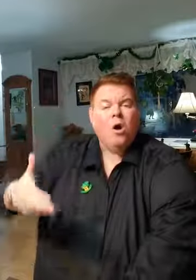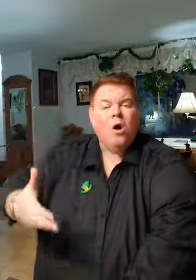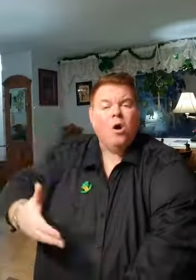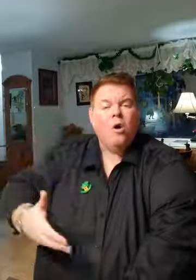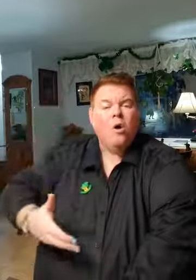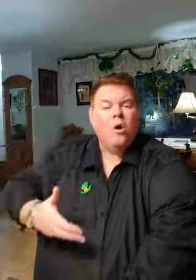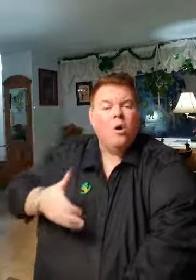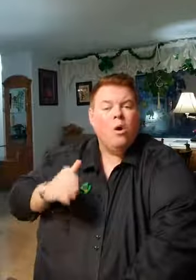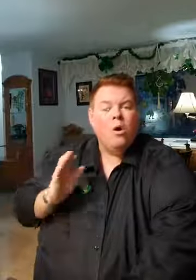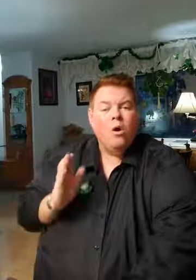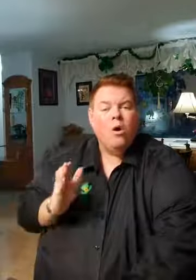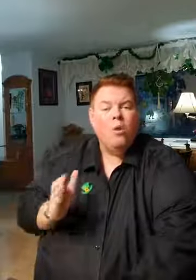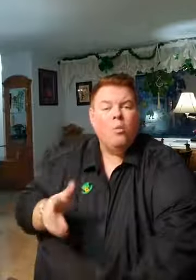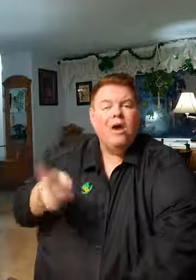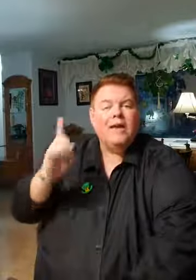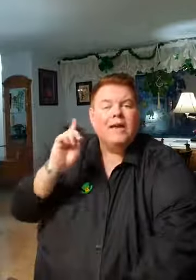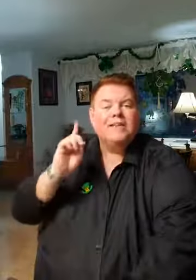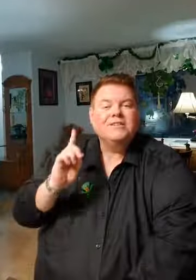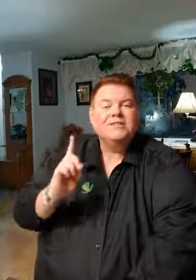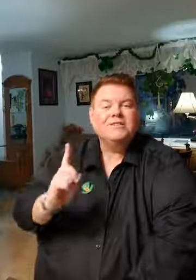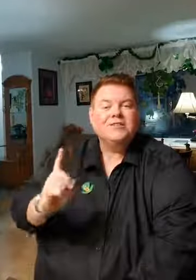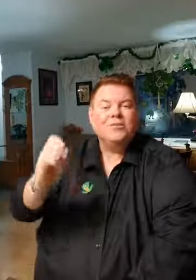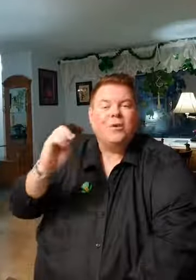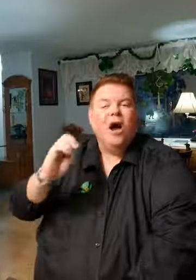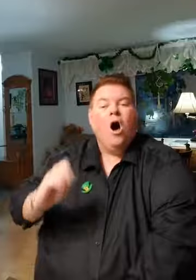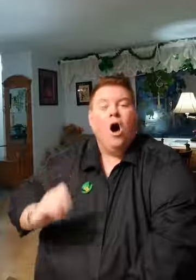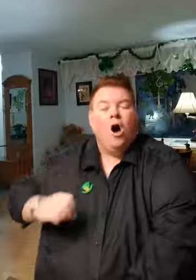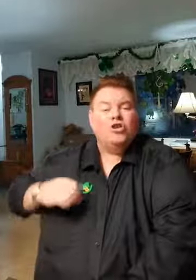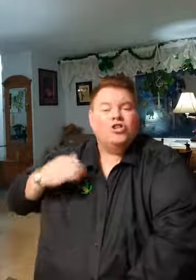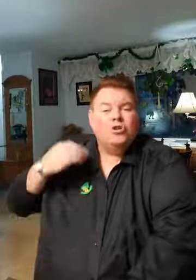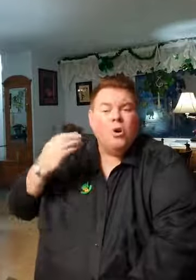Show. One, two.